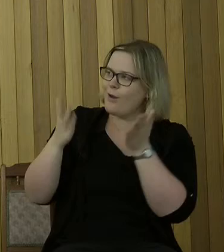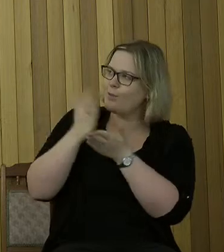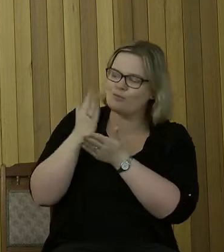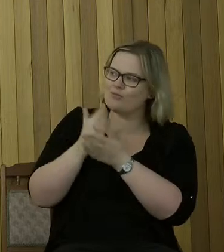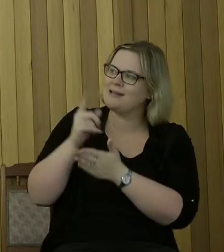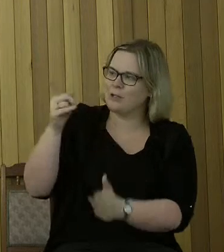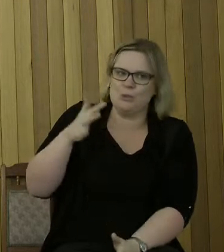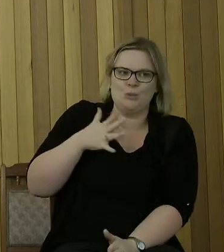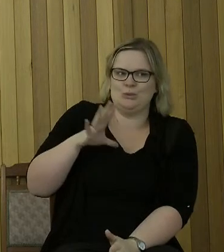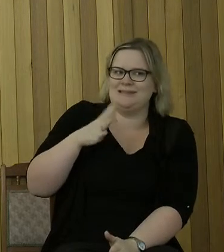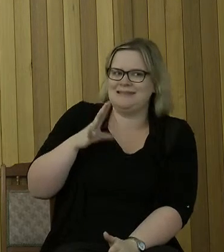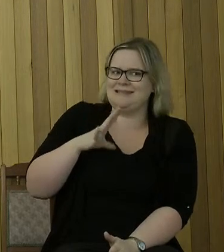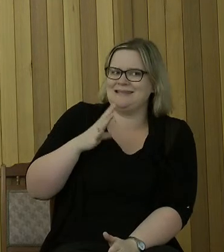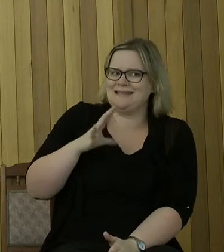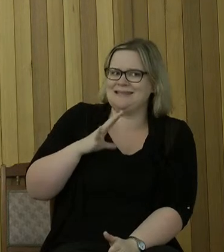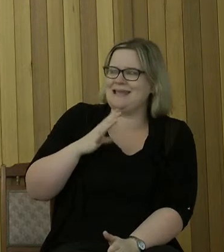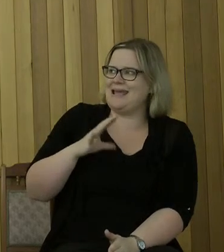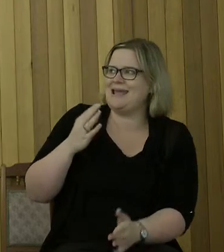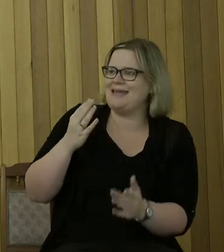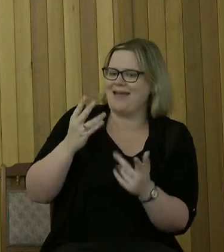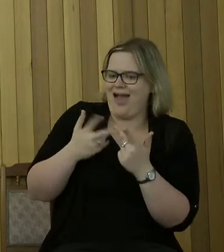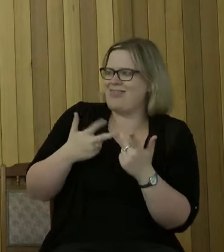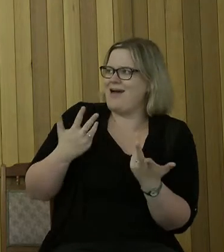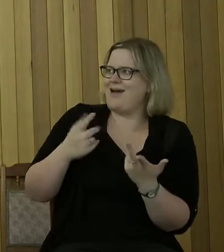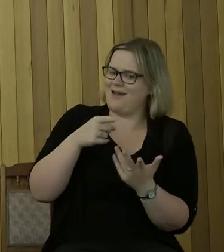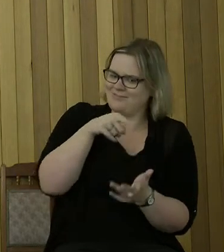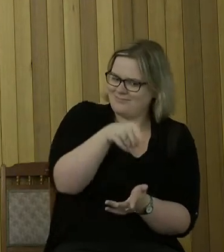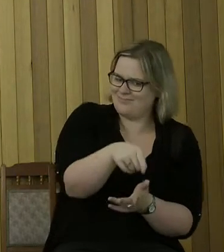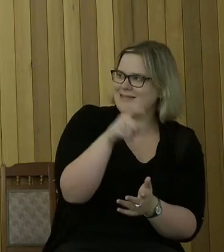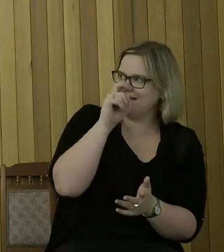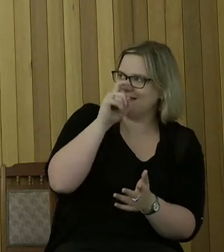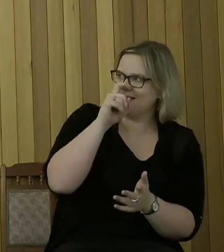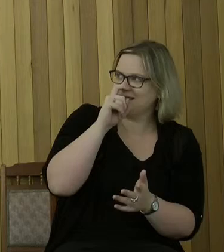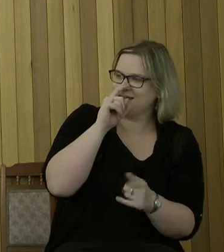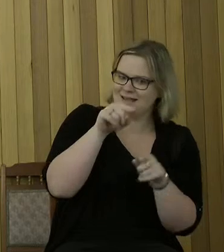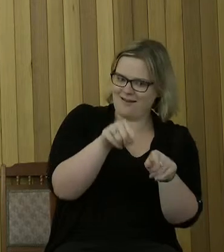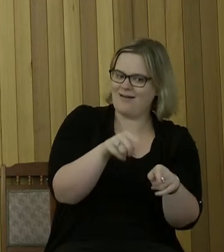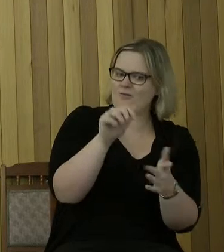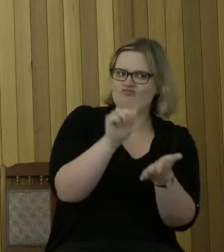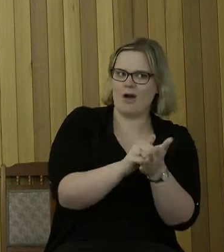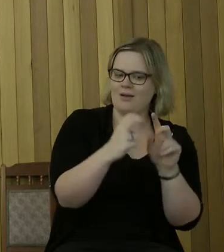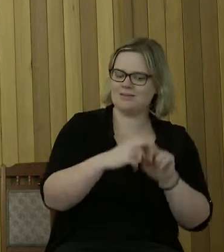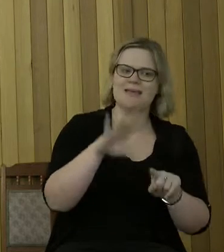needed. And Mary has chosen that good part, which will not be taken away from her.